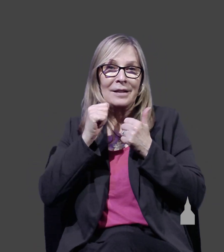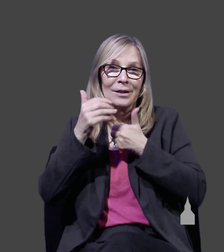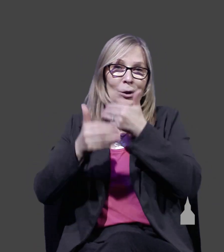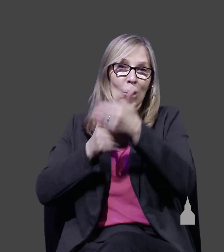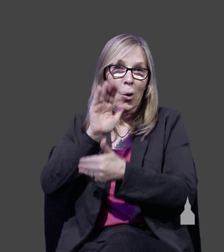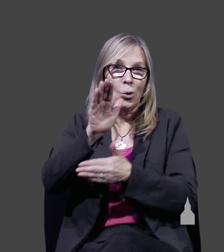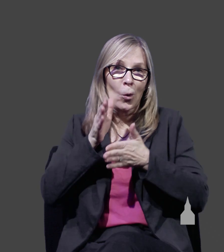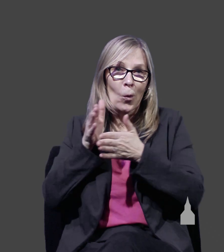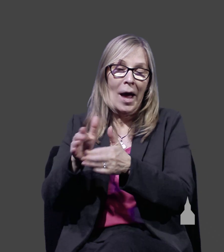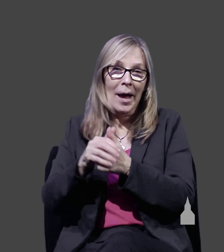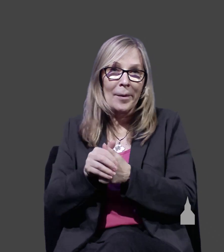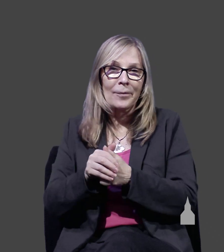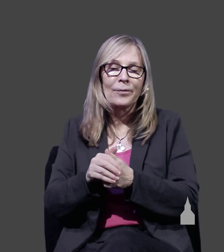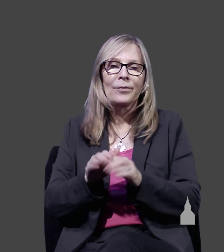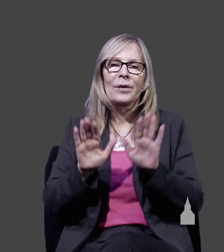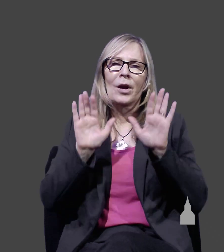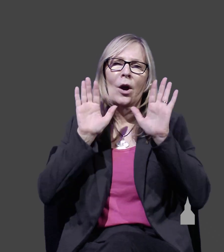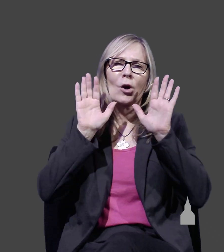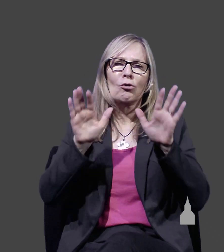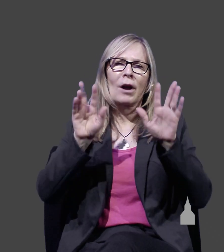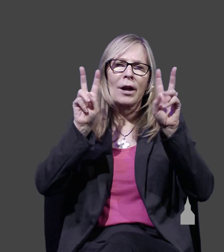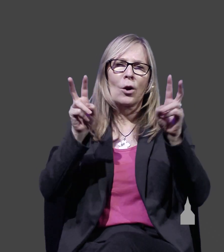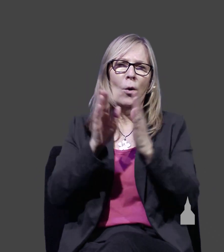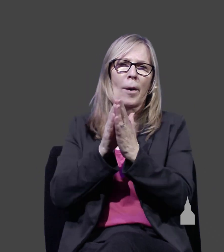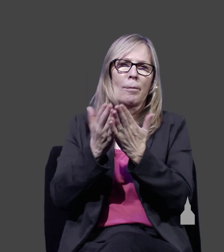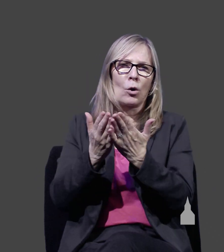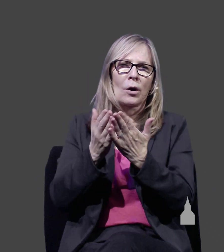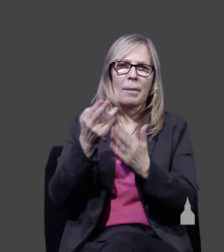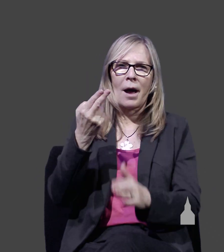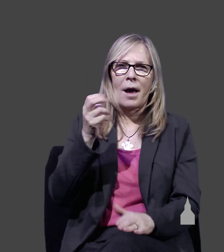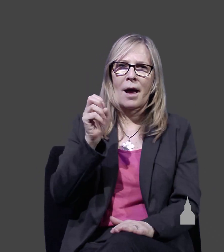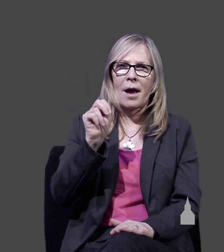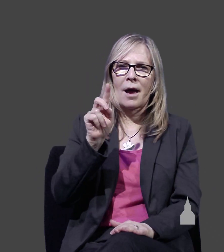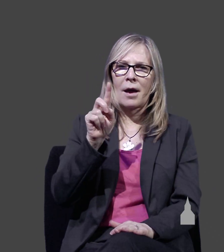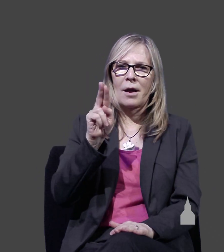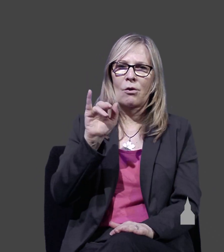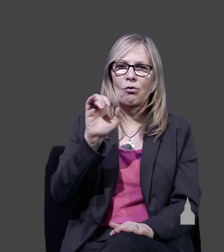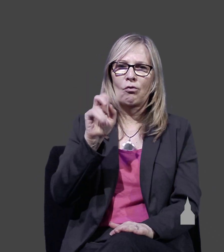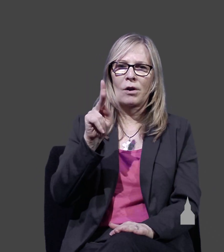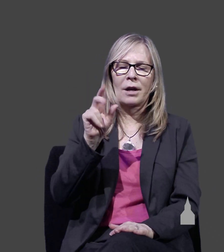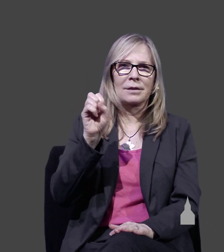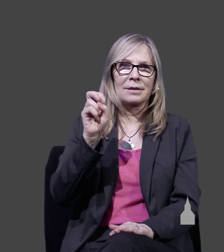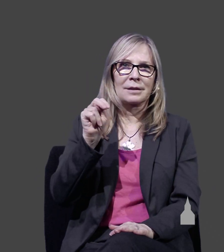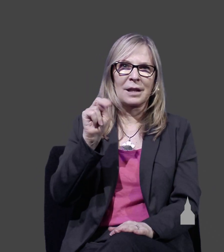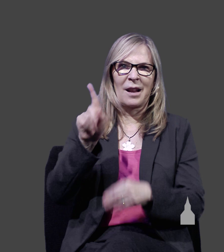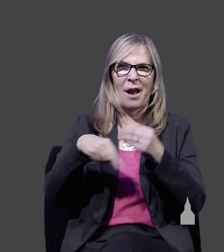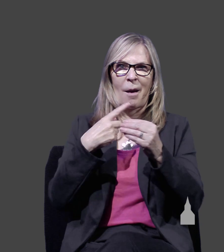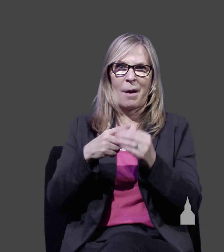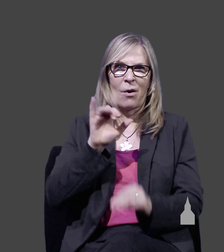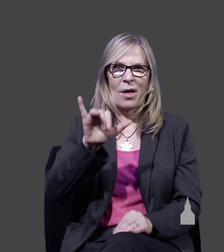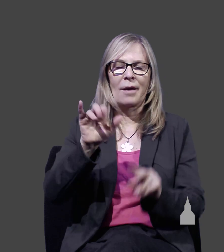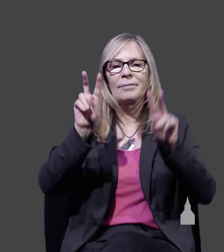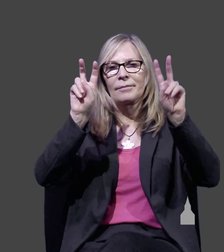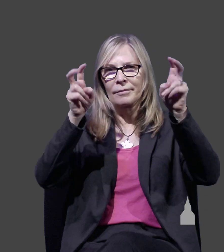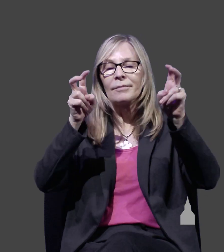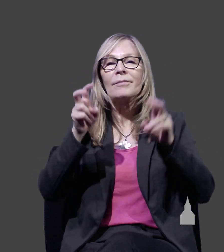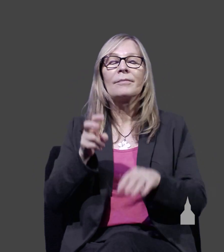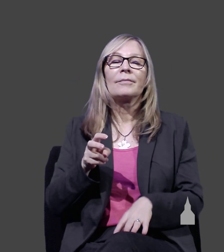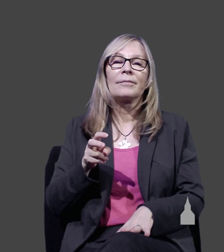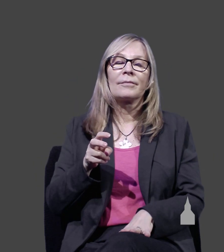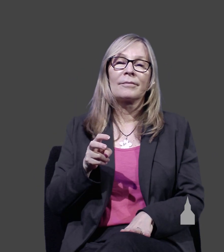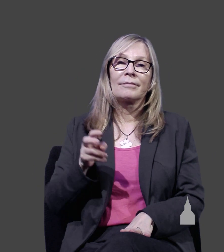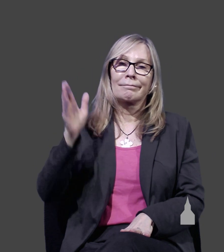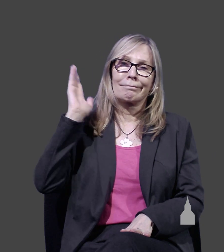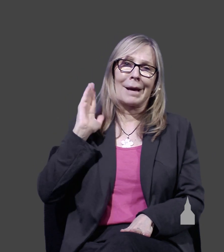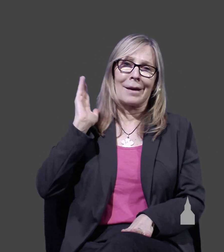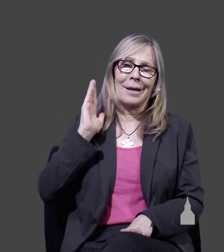I read a great quote in the commentary series by William Hendrickson on this very point. He says this: "It was then